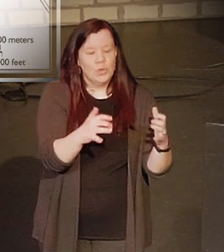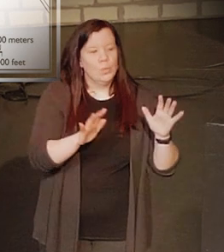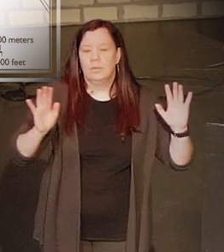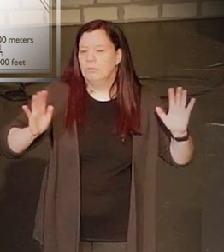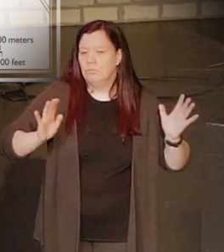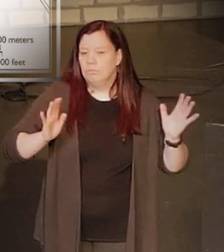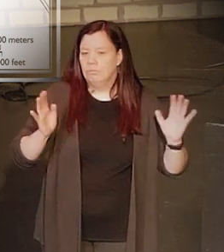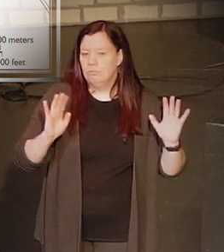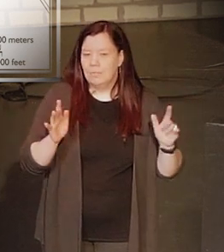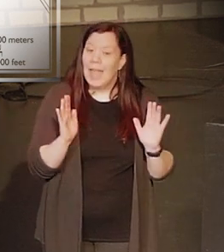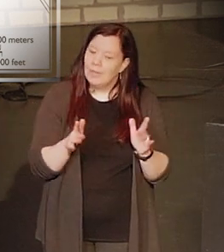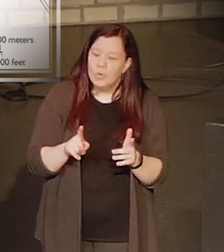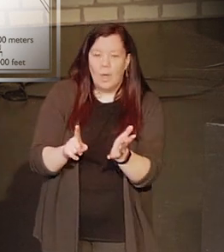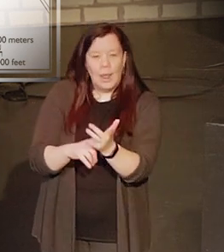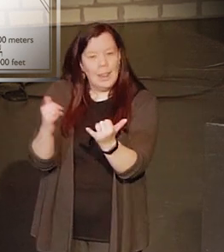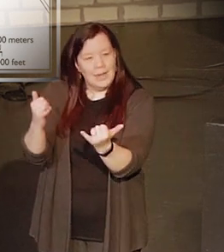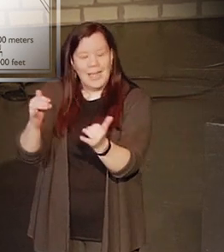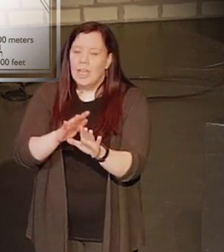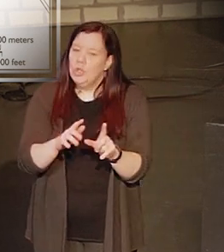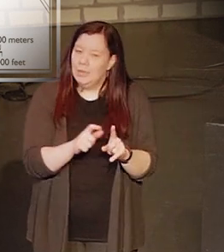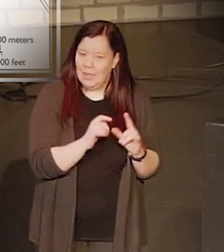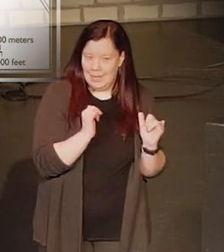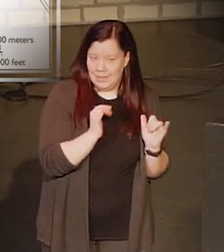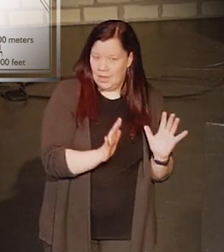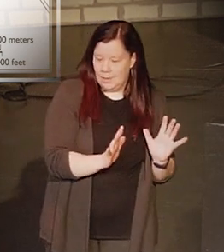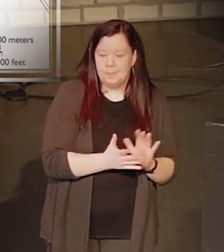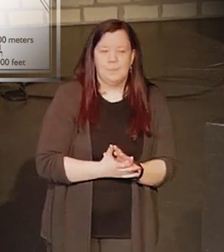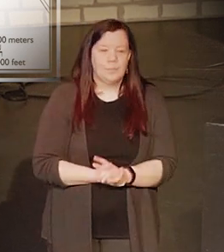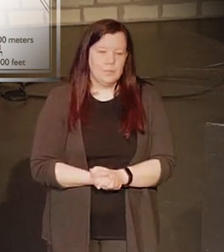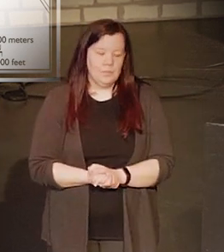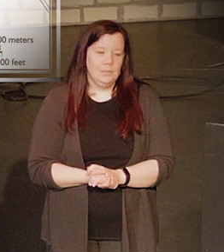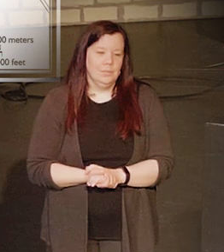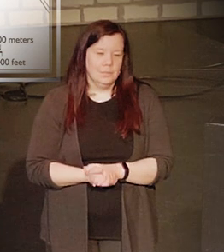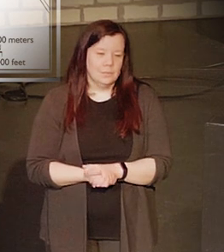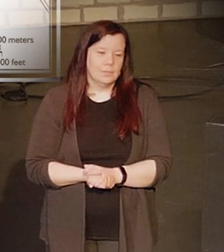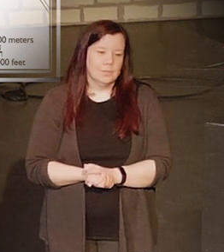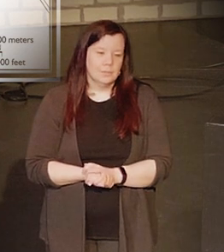that happens at the Lanaia, not at the Dionysia.